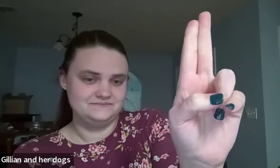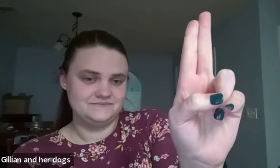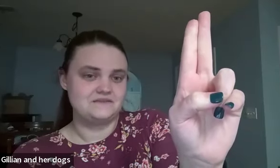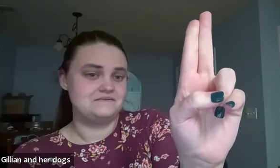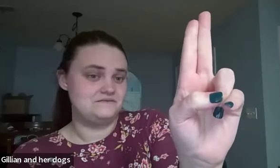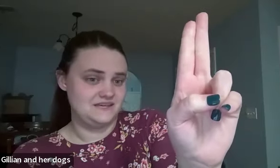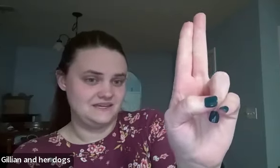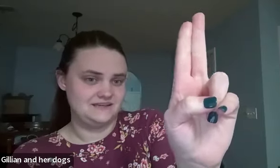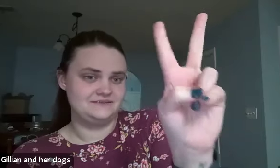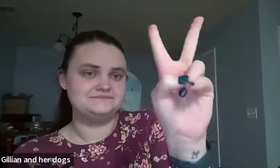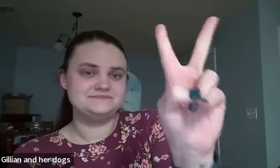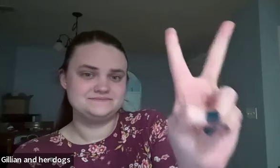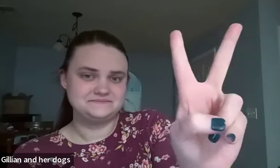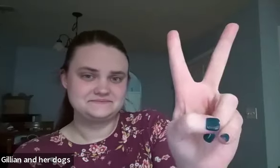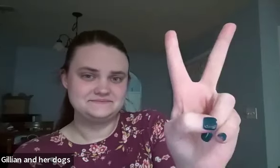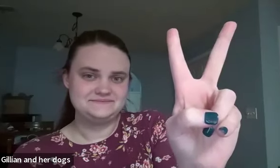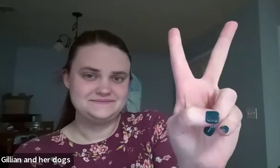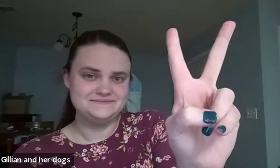mm-hmm, V,